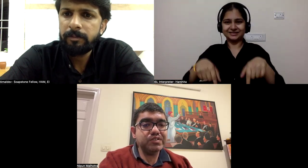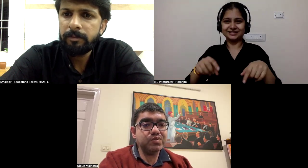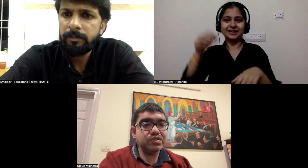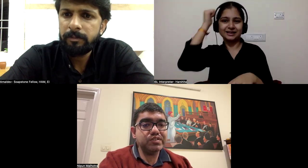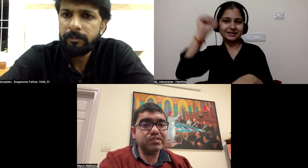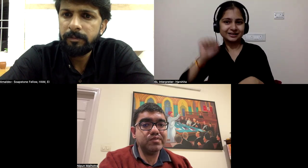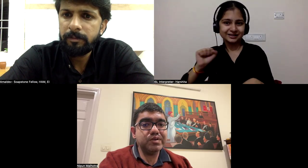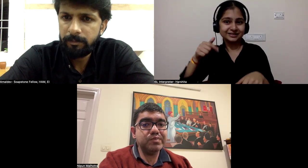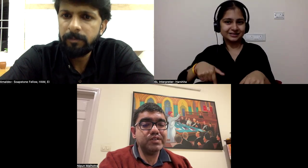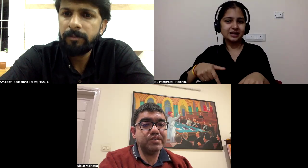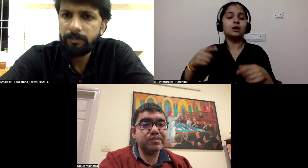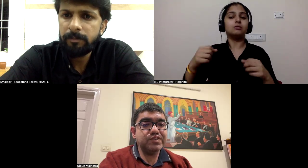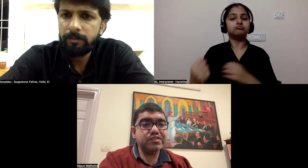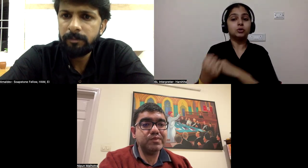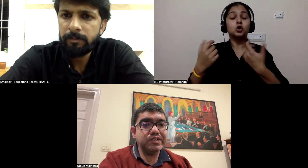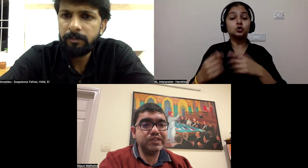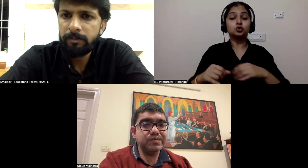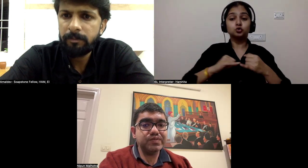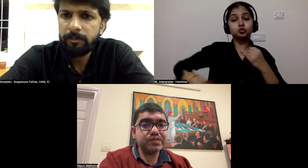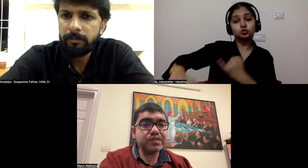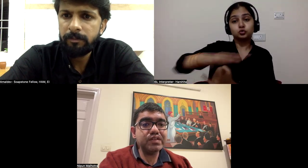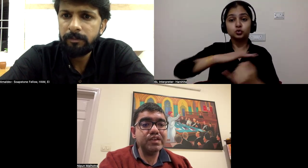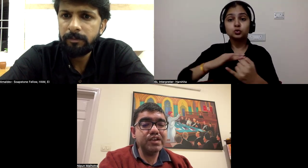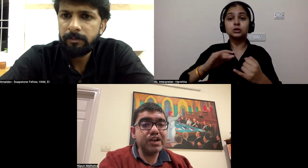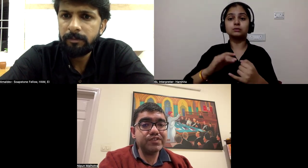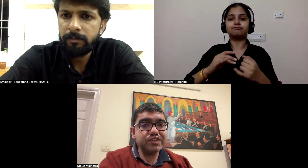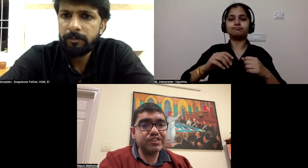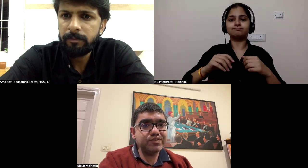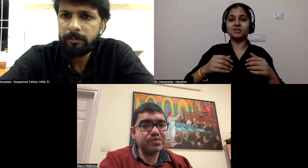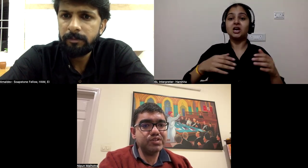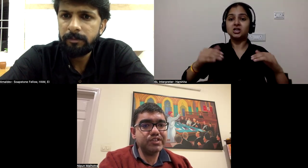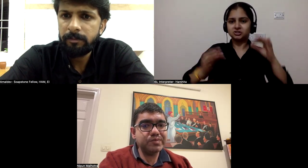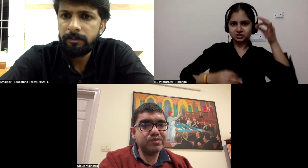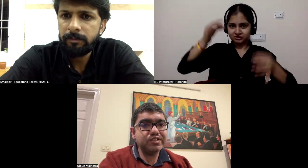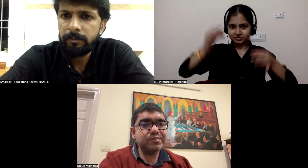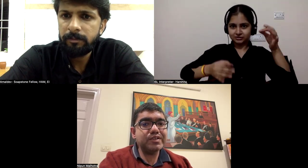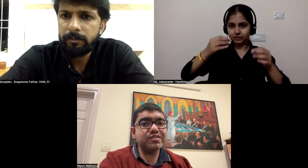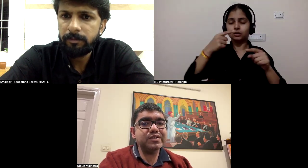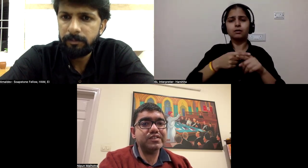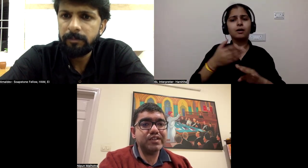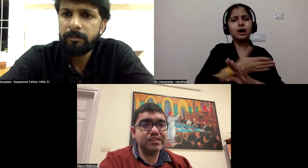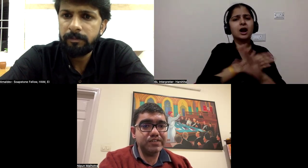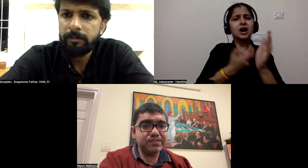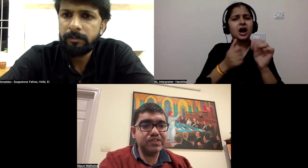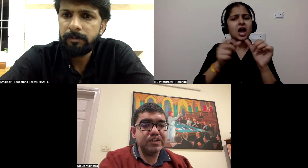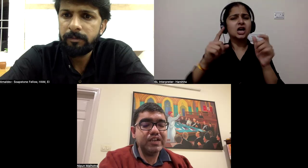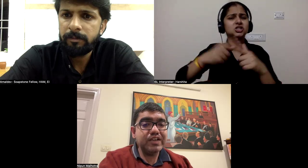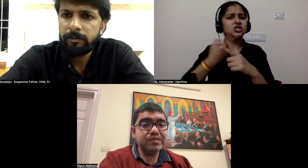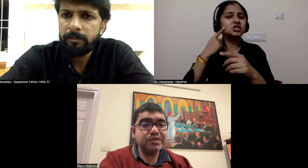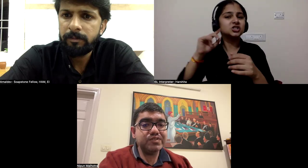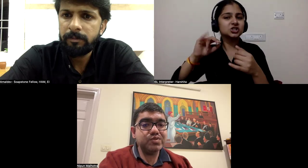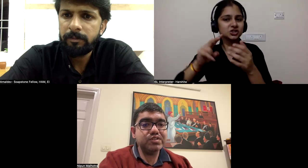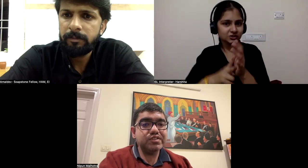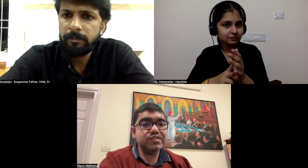When the Ministry of Social Justice and Empowerment fixed the meeting after the Rajiv Rastogi judgment to set up accessibility standards.